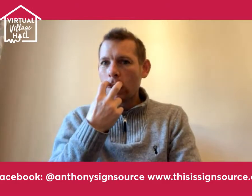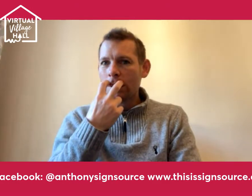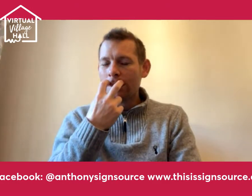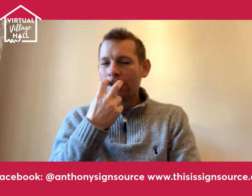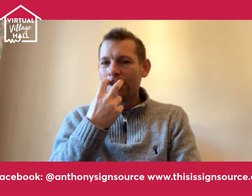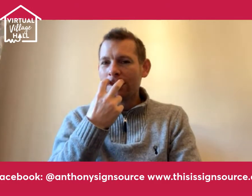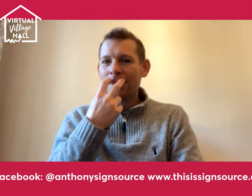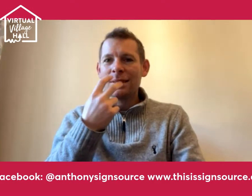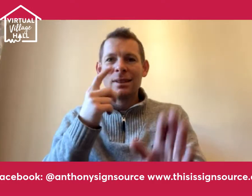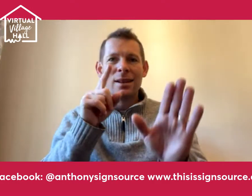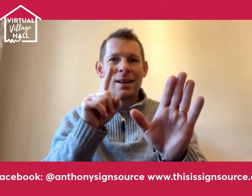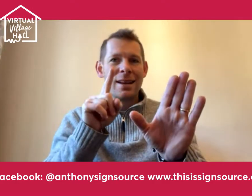old,